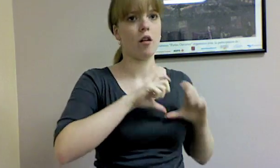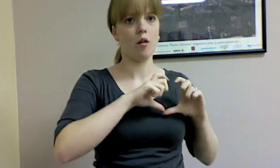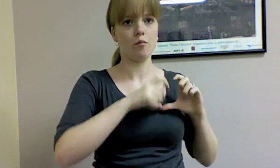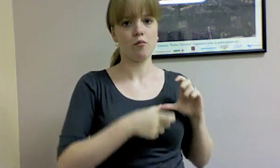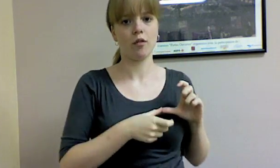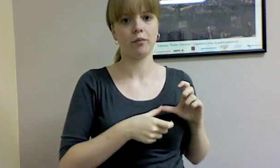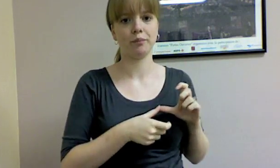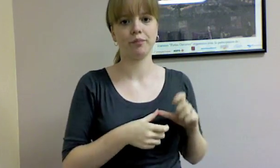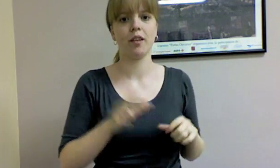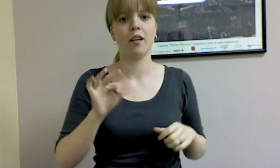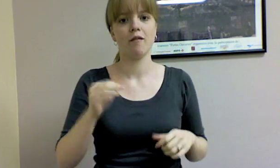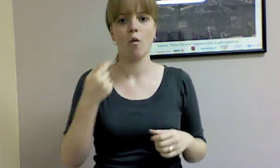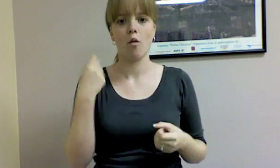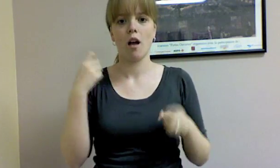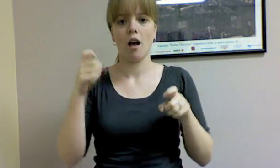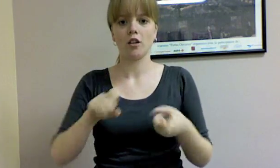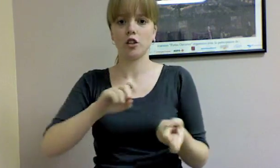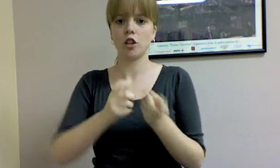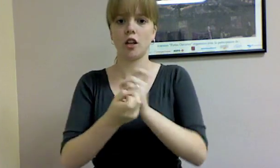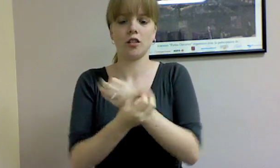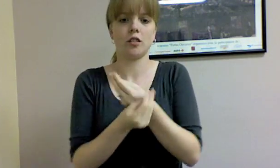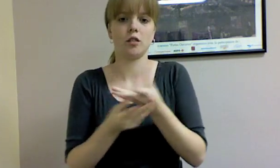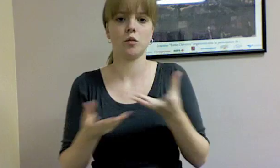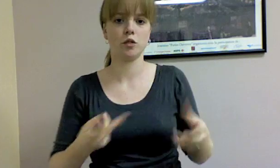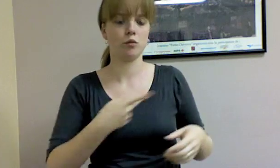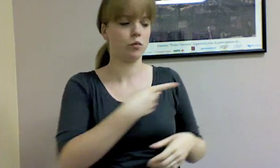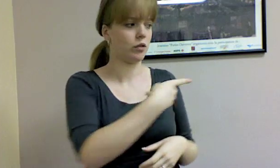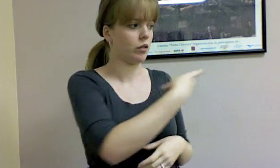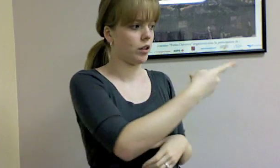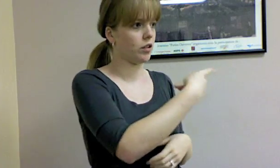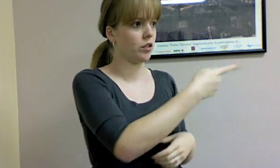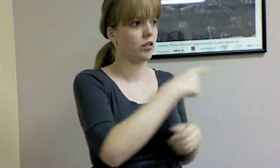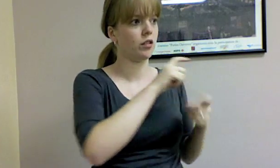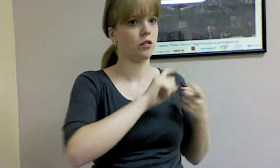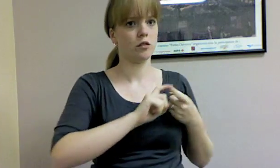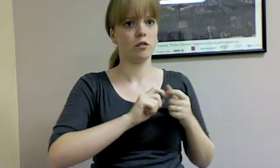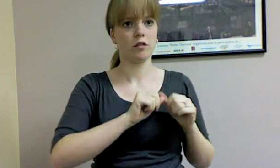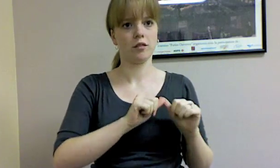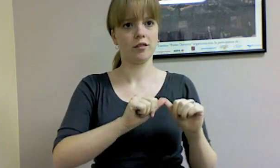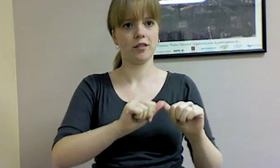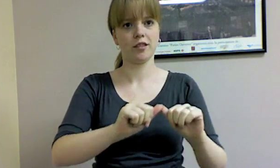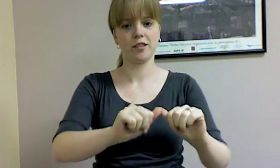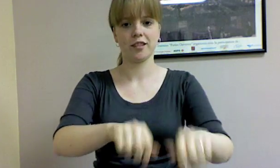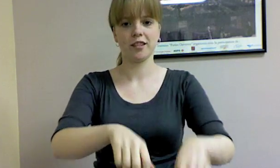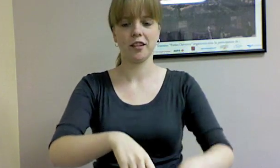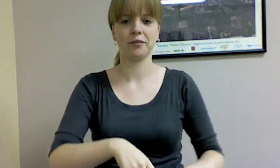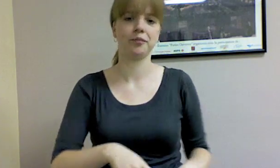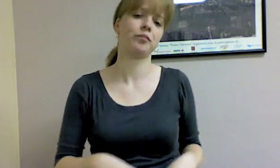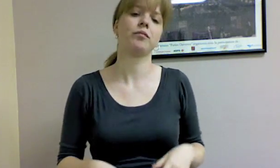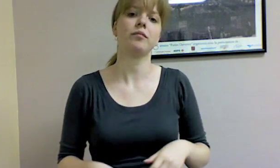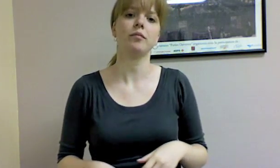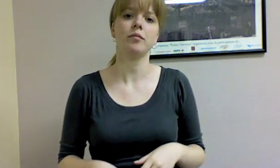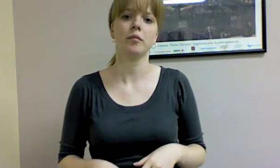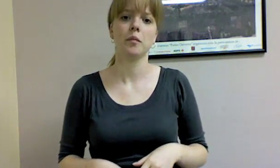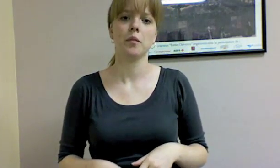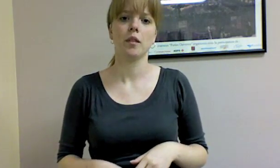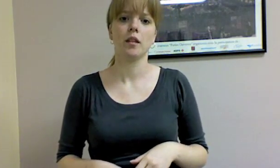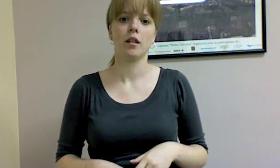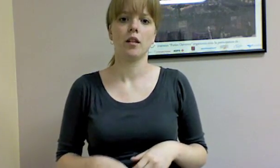again. If only I could change things, switch and rearrange things, I could have been there with her in the end. But time